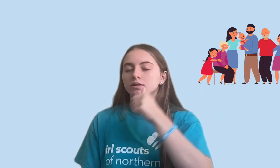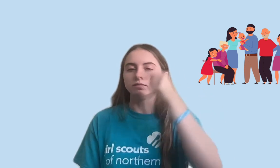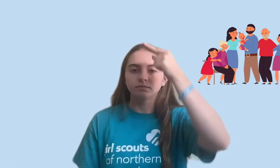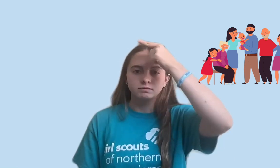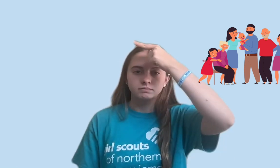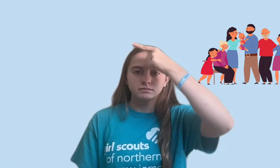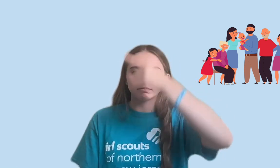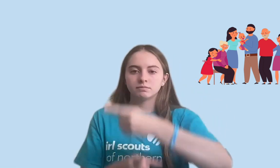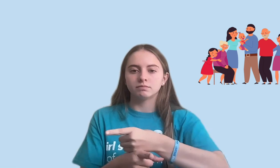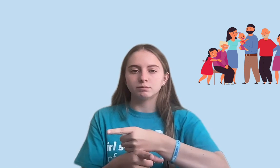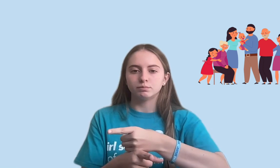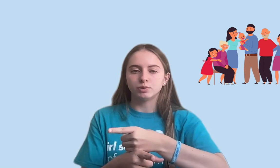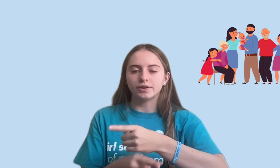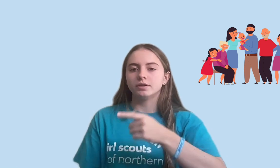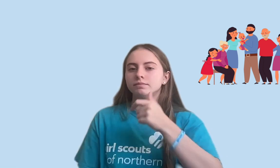Girl. Brother.